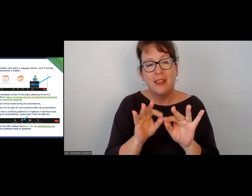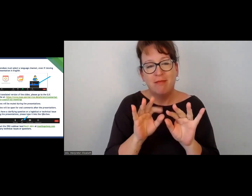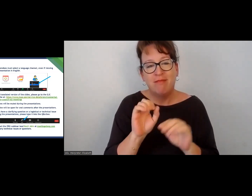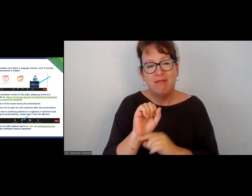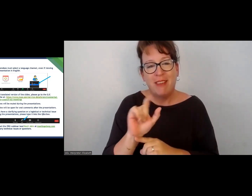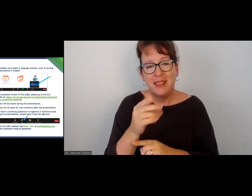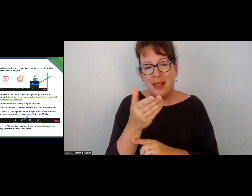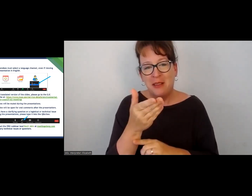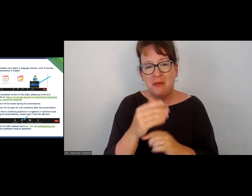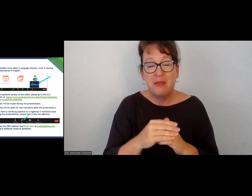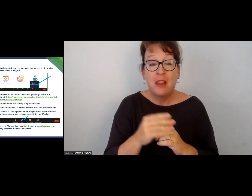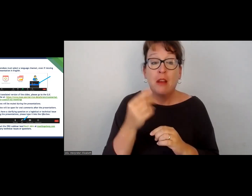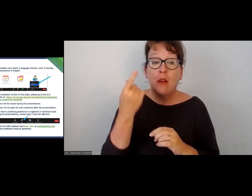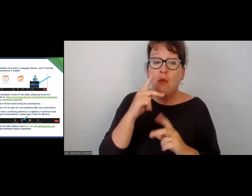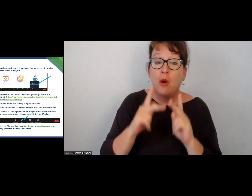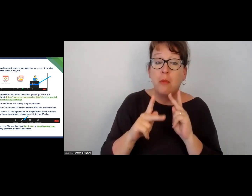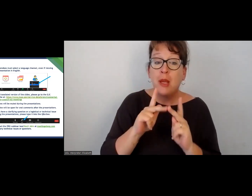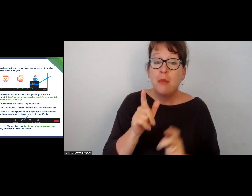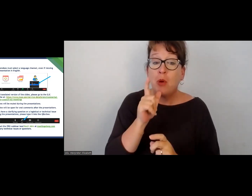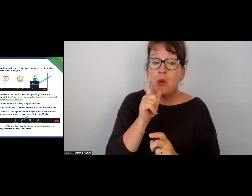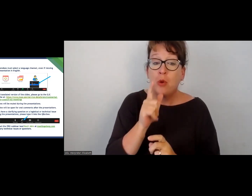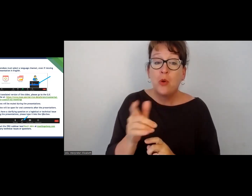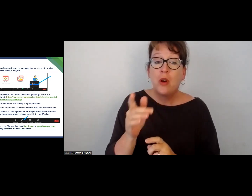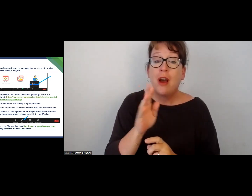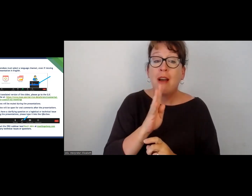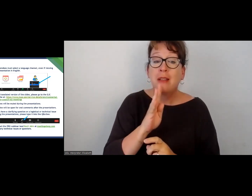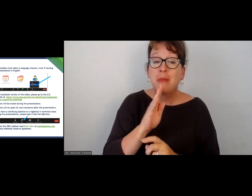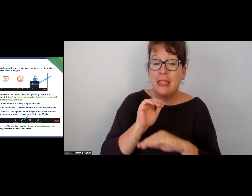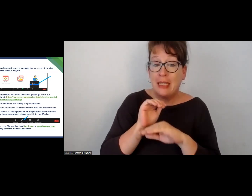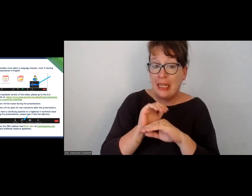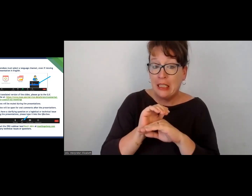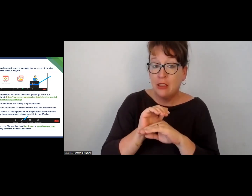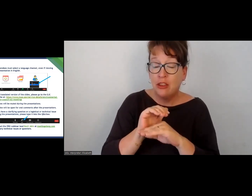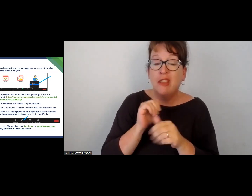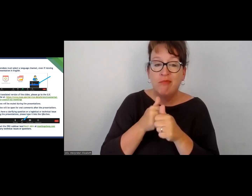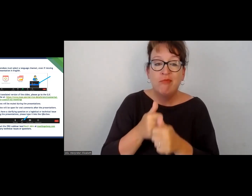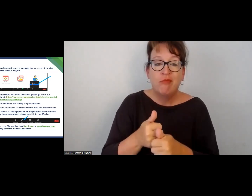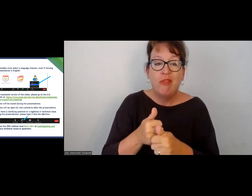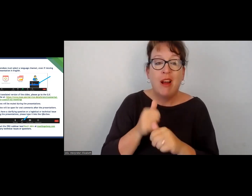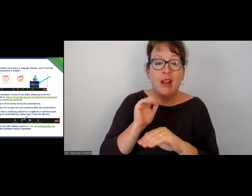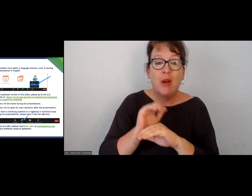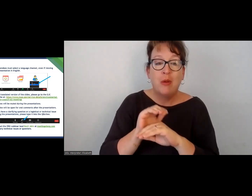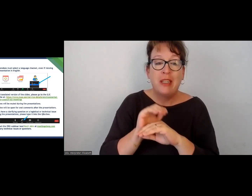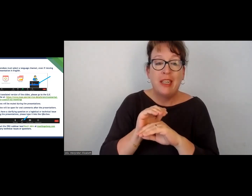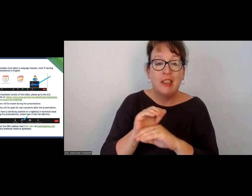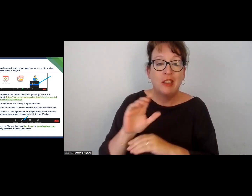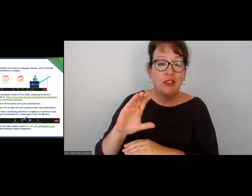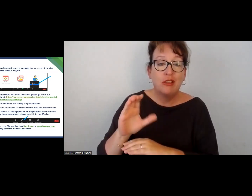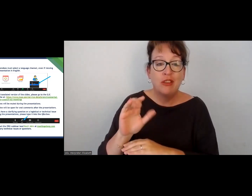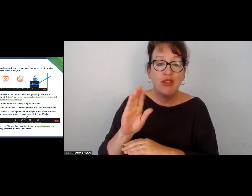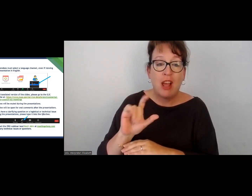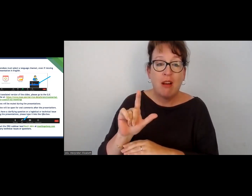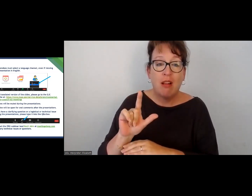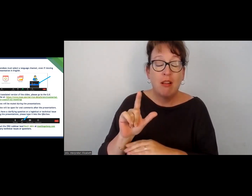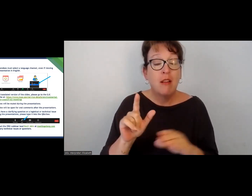So people who are speaking English, please use the English channel so you will be able to hear any translated comments. Closed